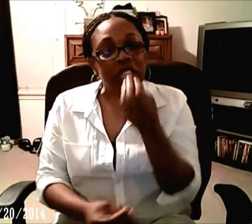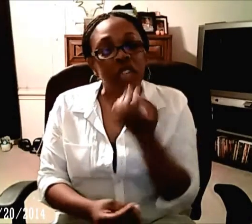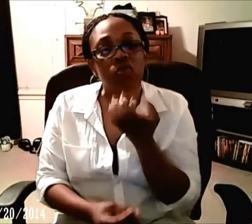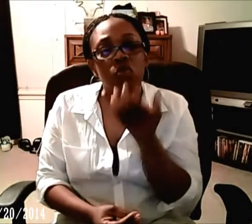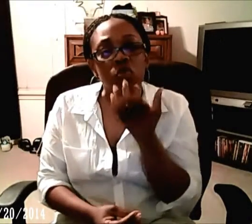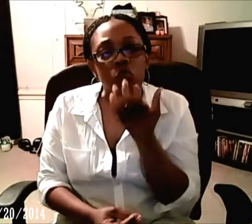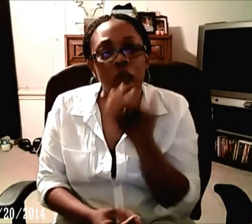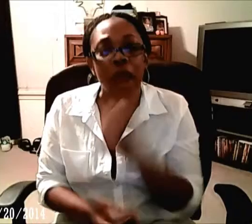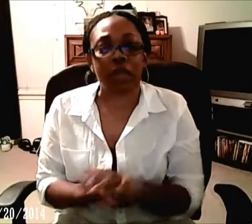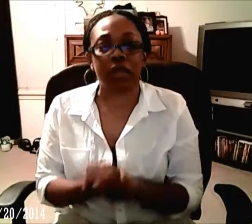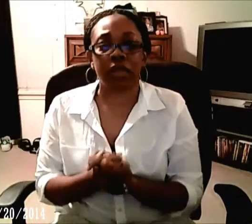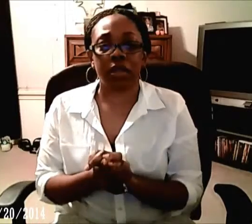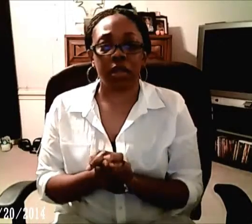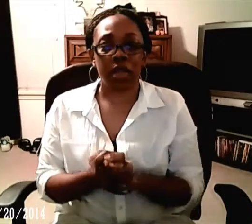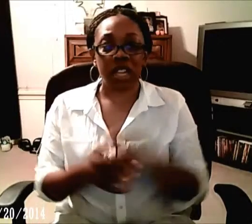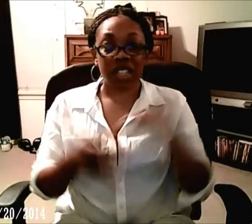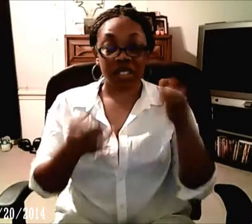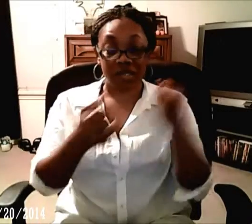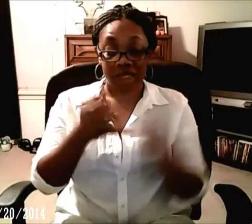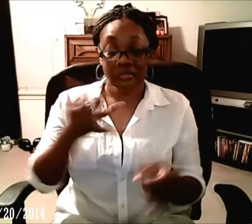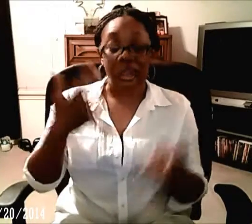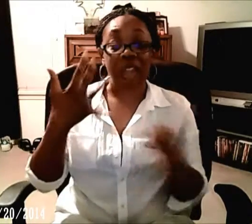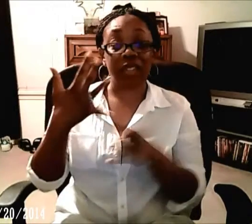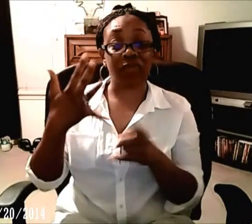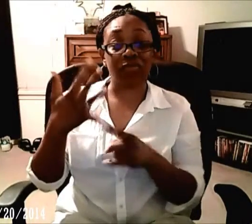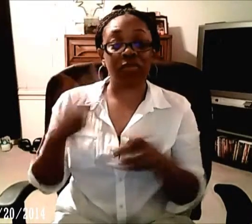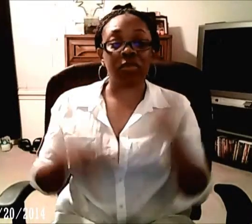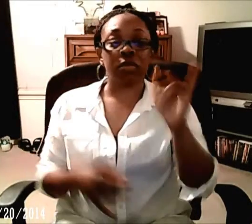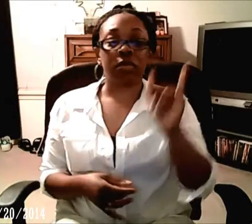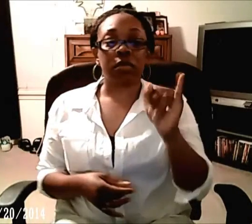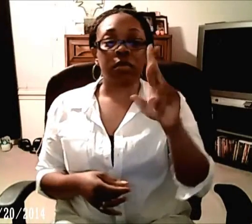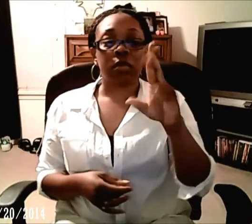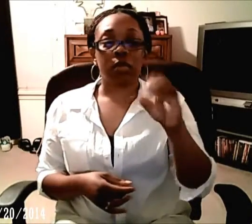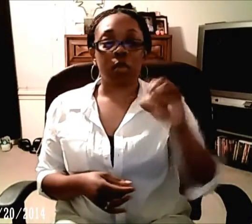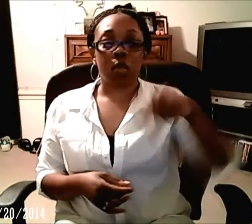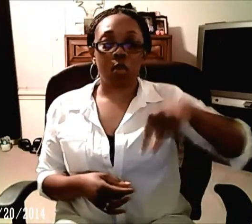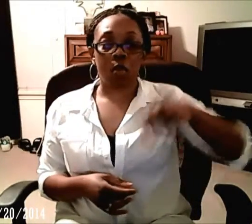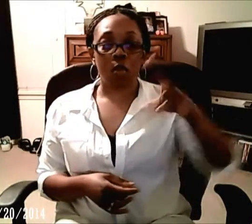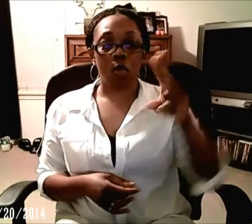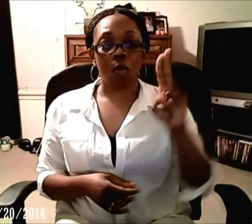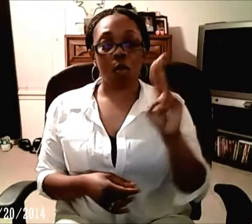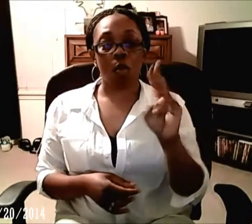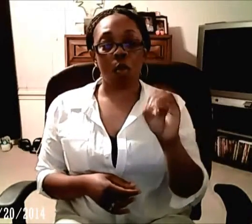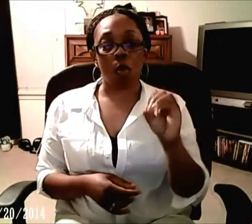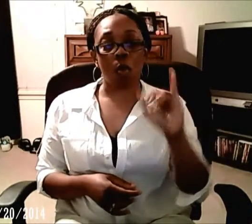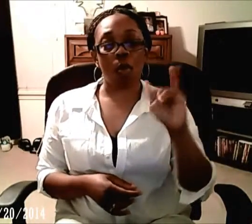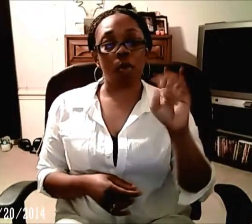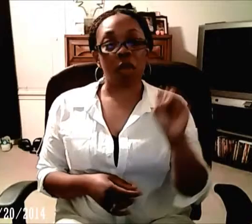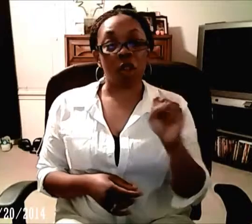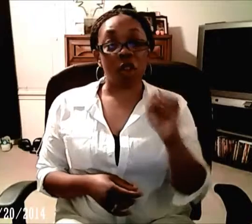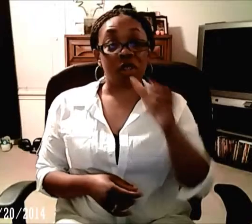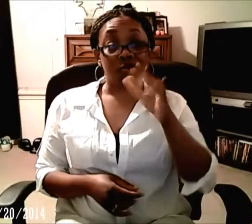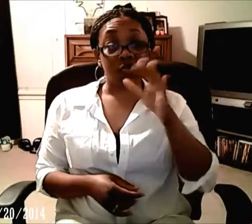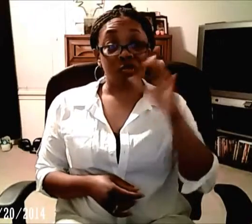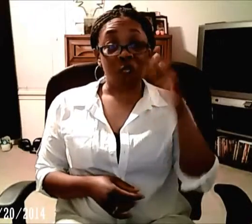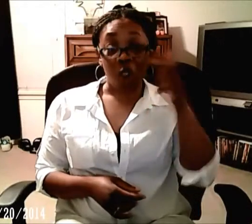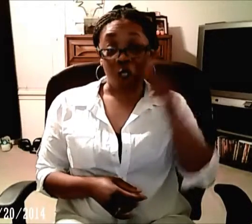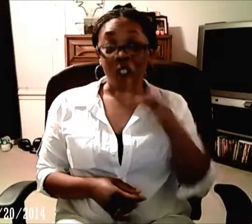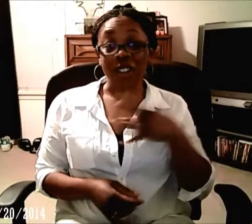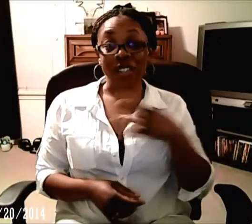is the Iroquois, and the girls really like this one because in the Iroquois society, women are very powerful, and if you get married, you move to your